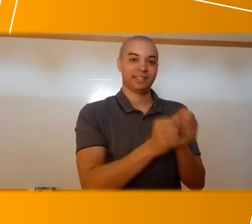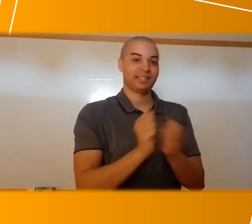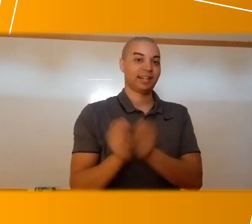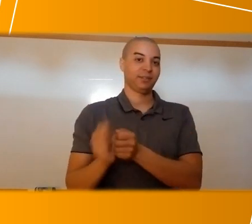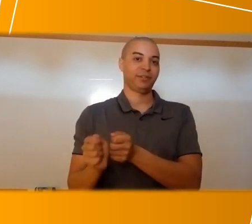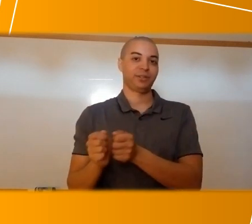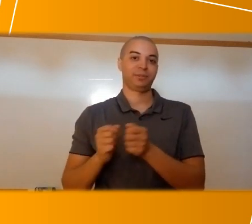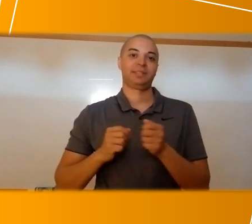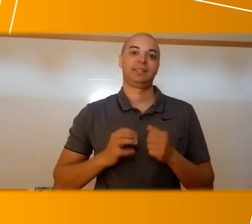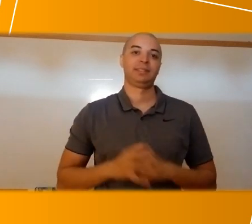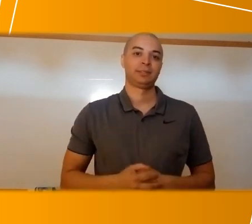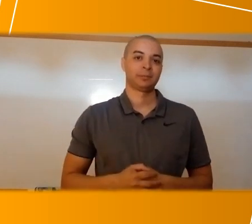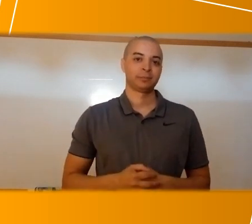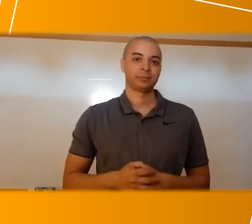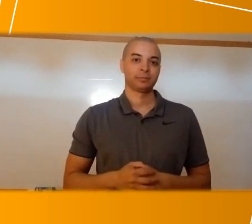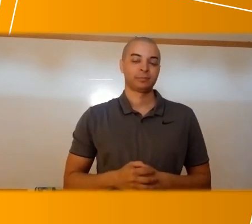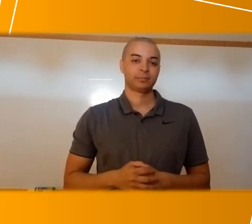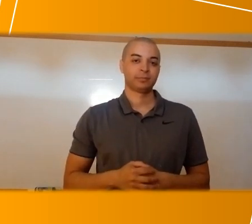playing an xylophone.